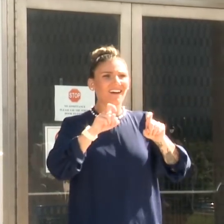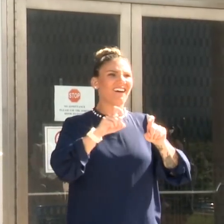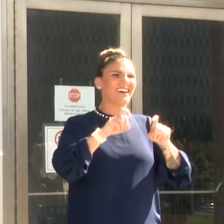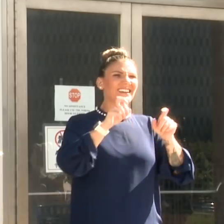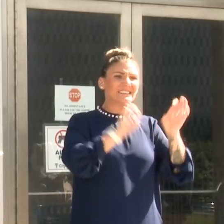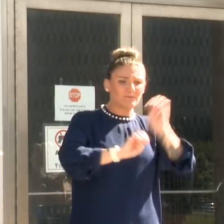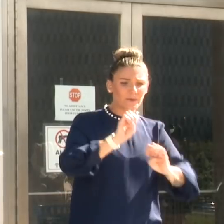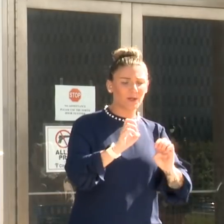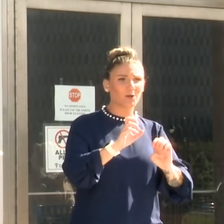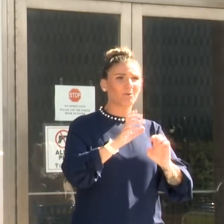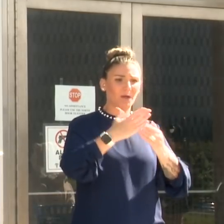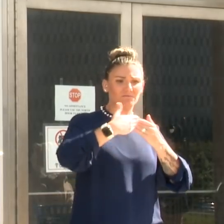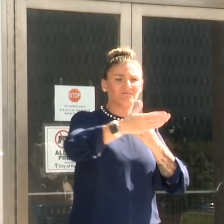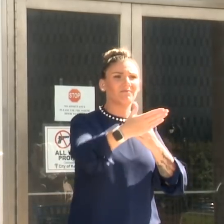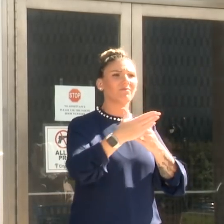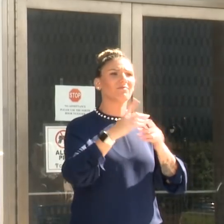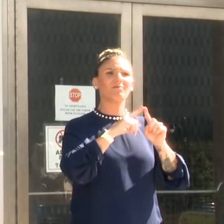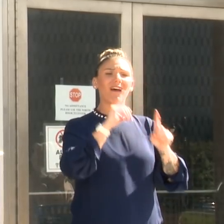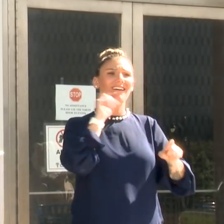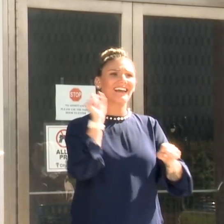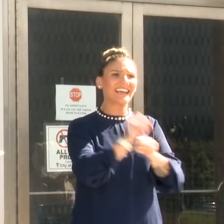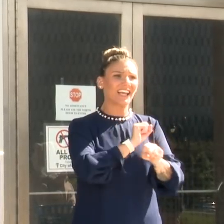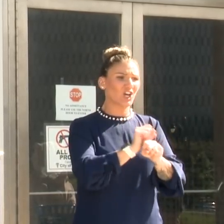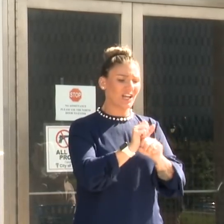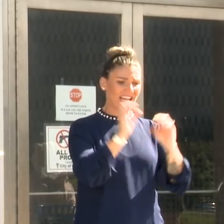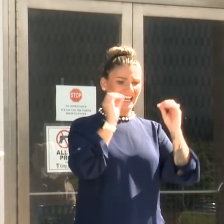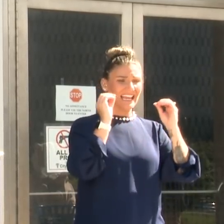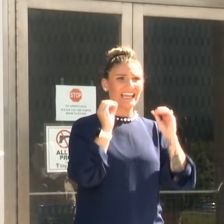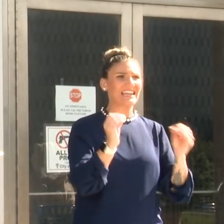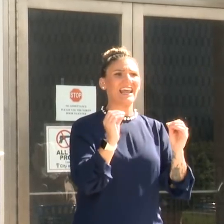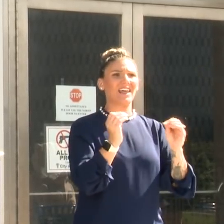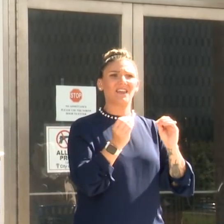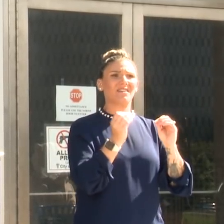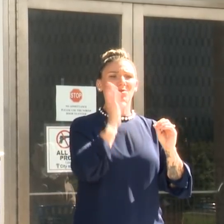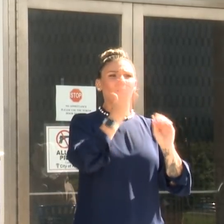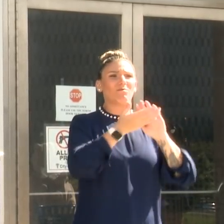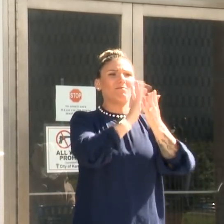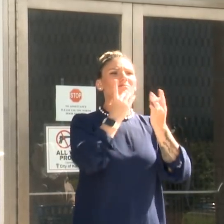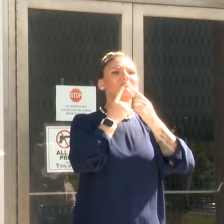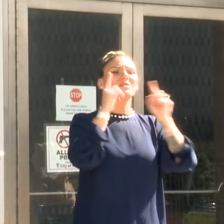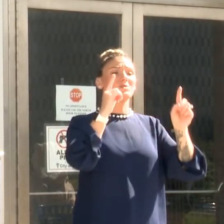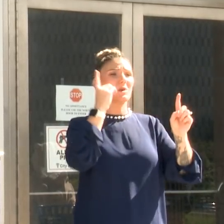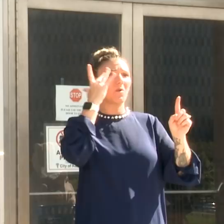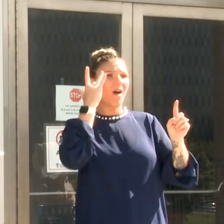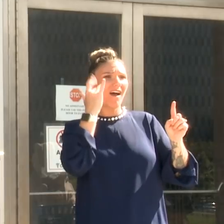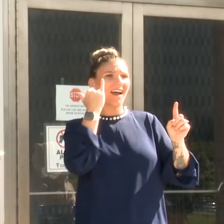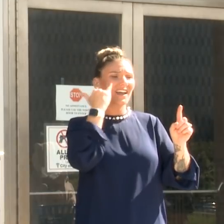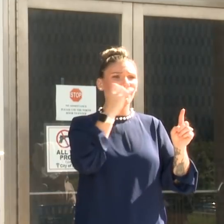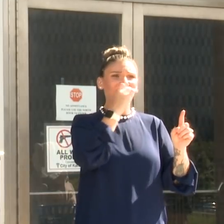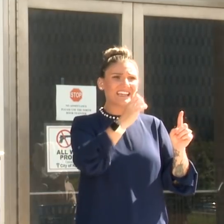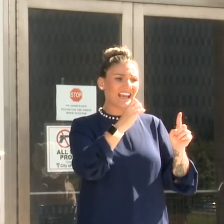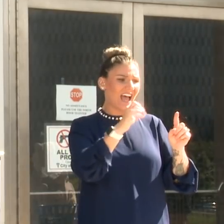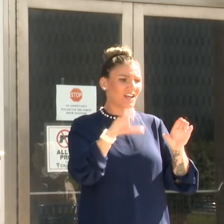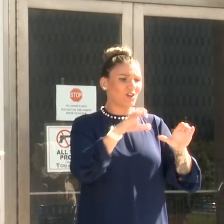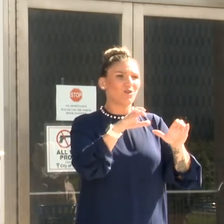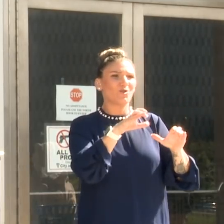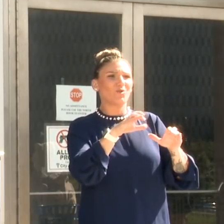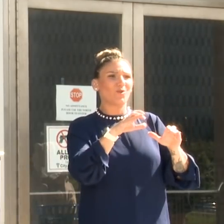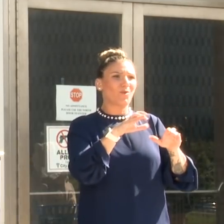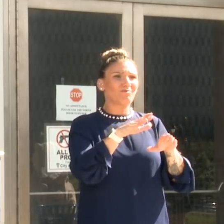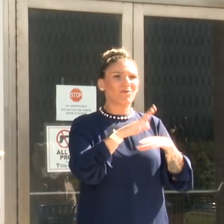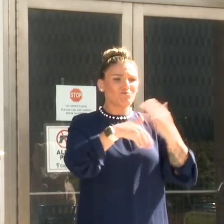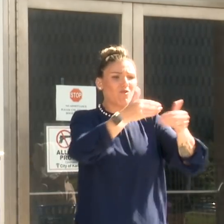I guarantee none of these things will be successful if we don't continue to make the progress we're making on getting